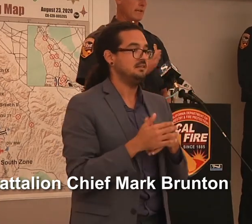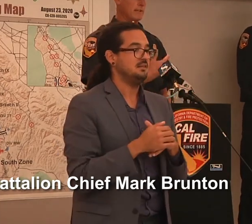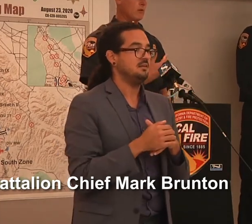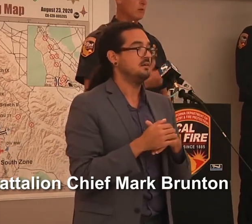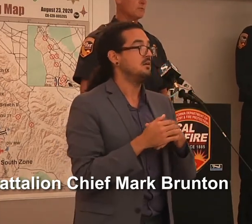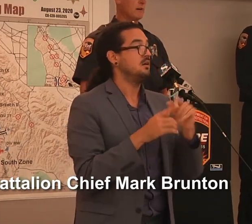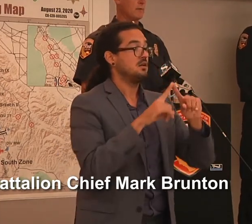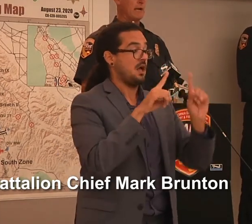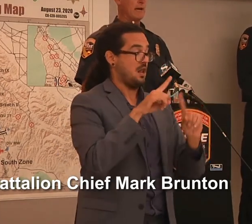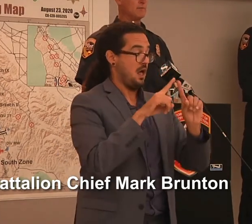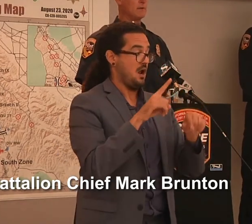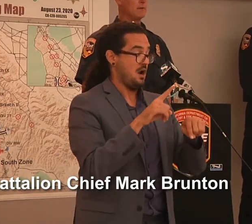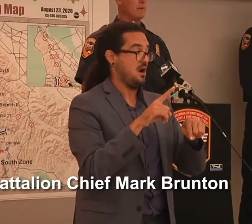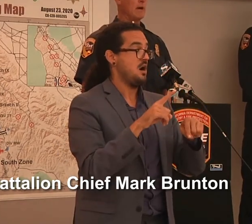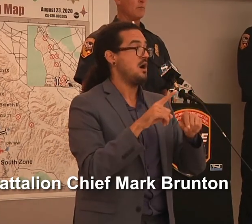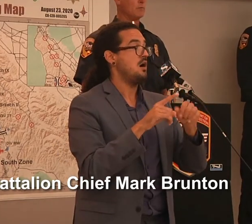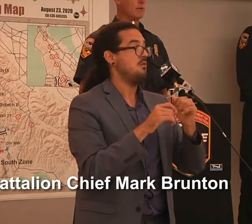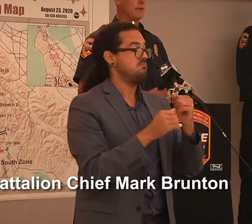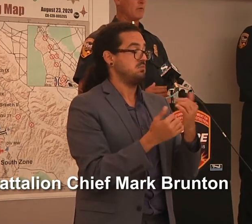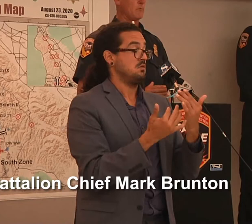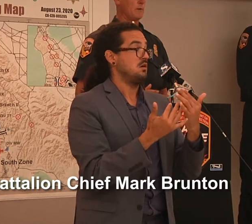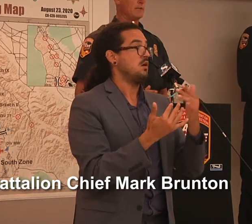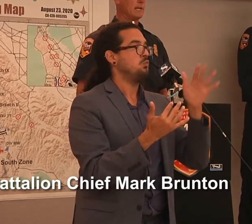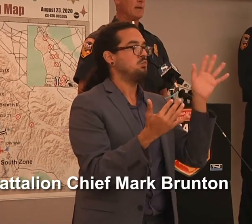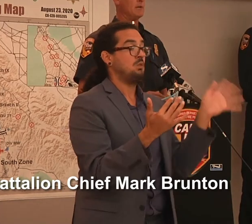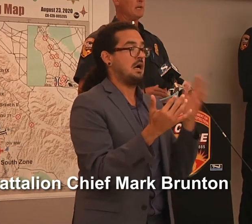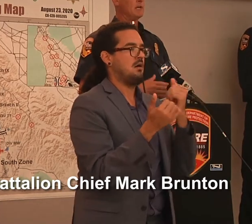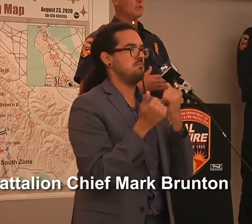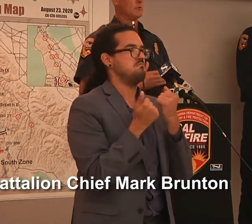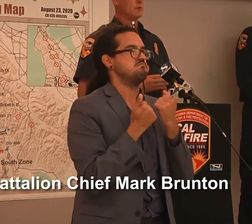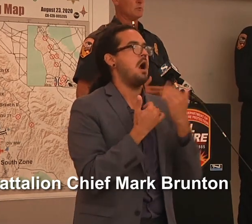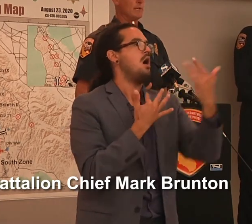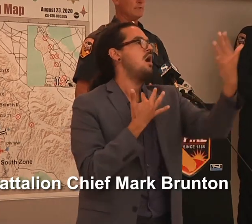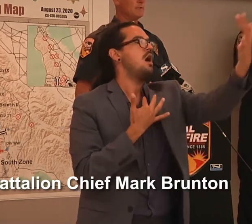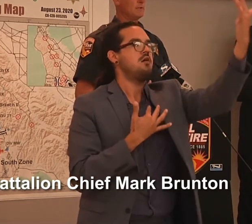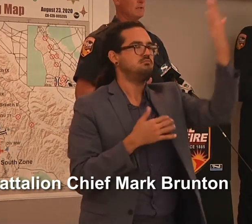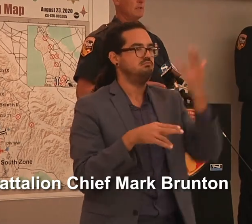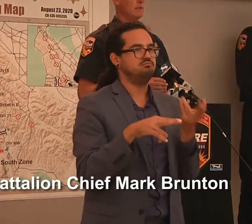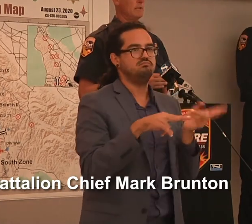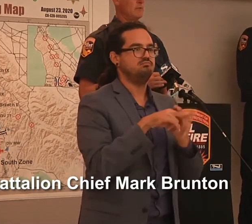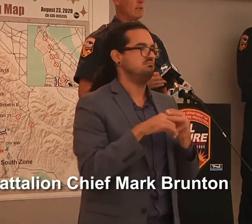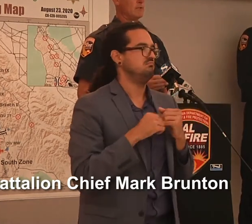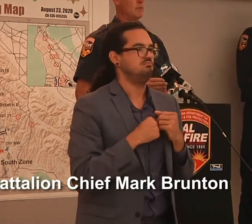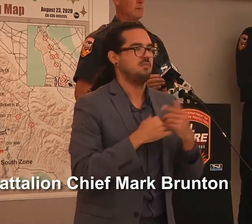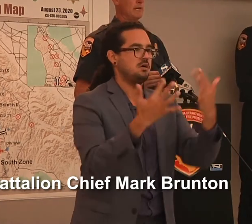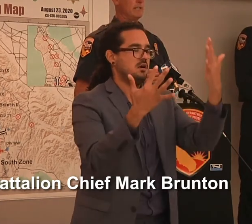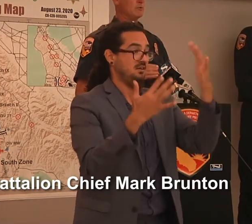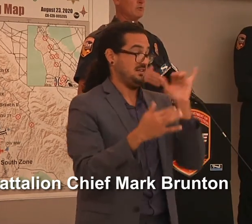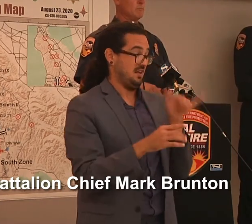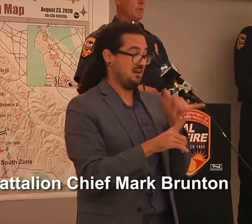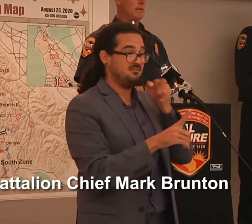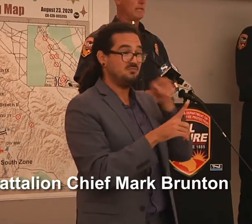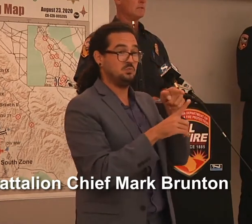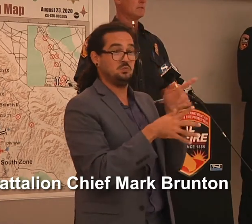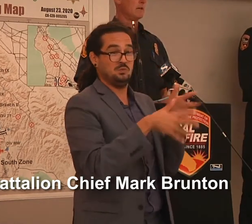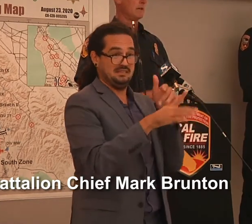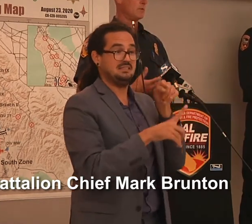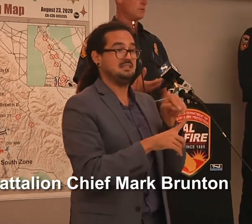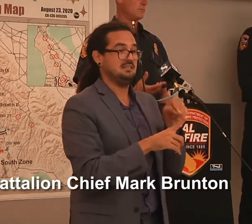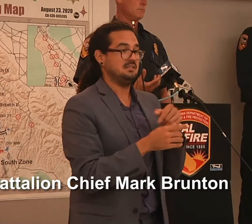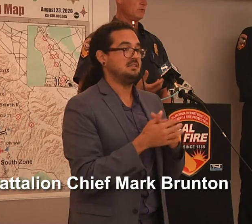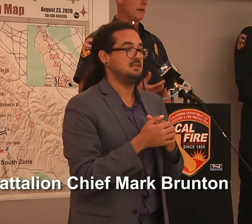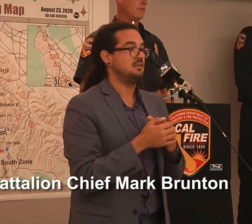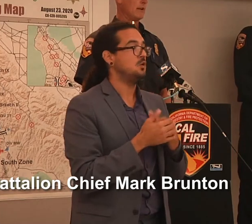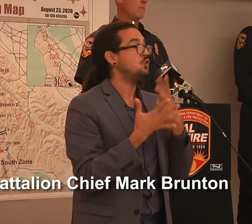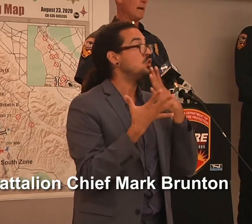and created the large fire that we have now. We saw that over a period of time. So with those winds, the relative humidity is plummeting,